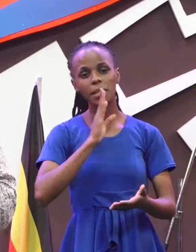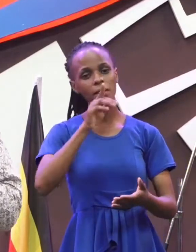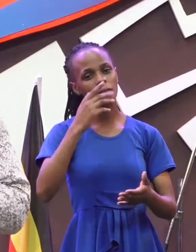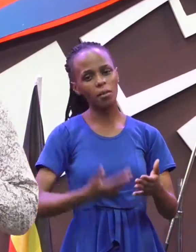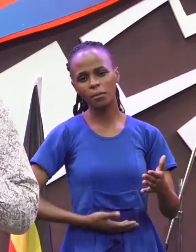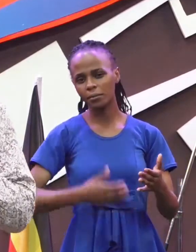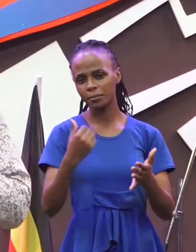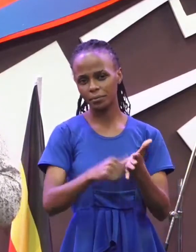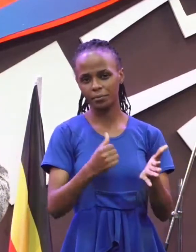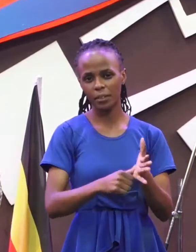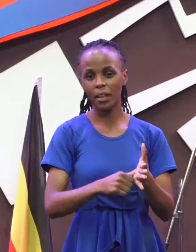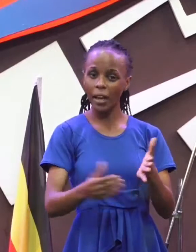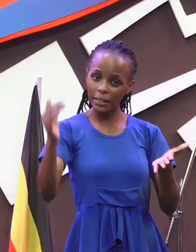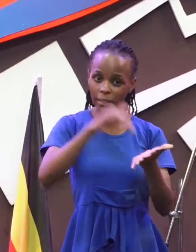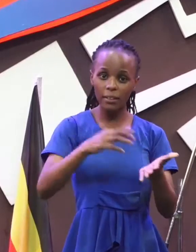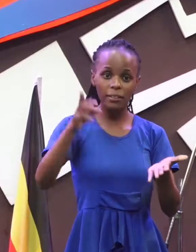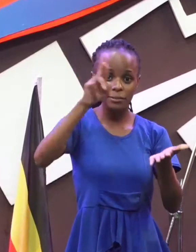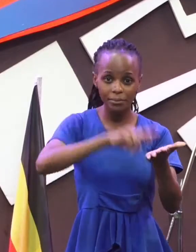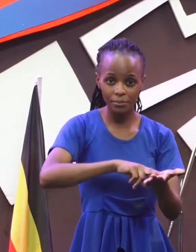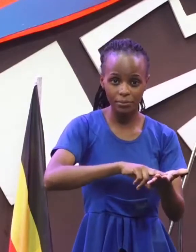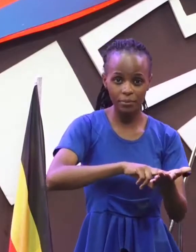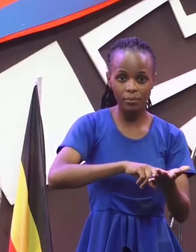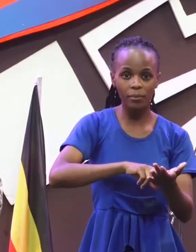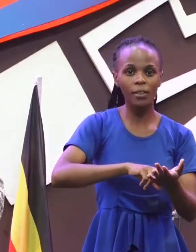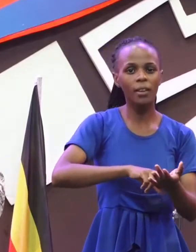maybe you have a problem. And I repeat myself.